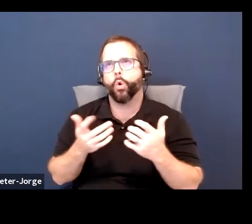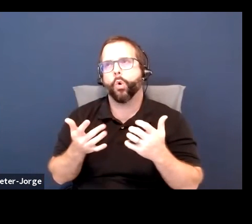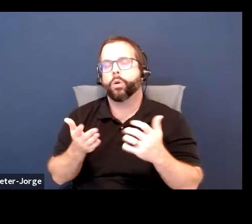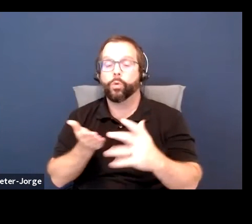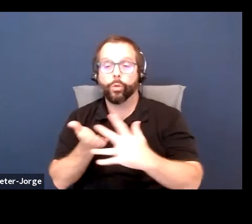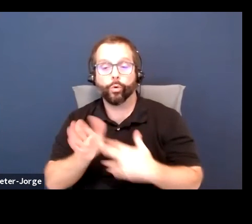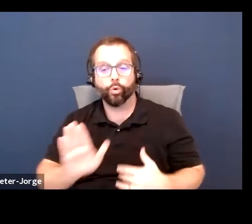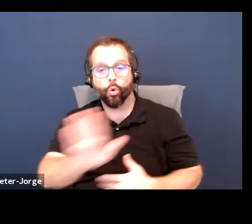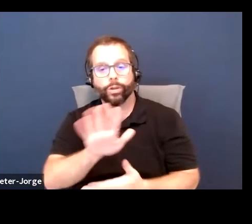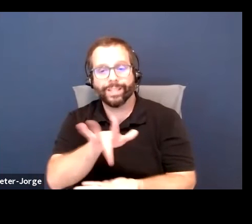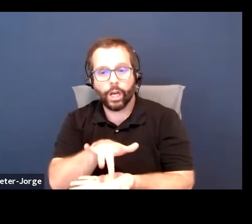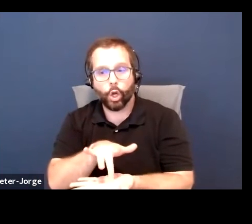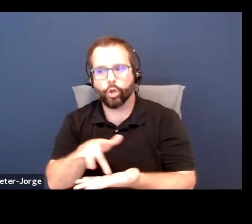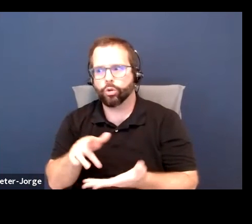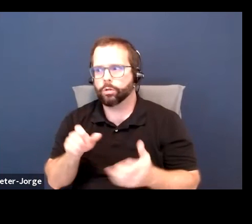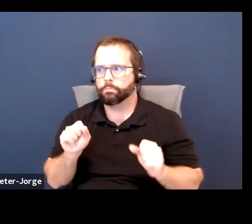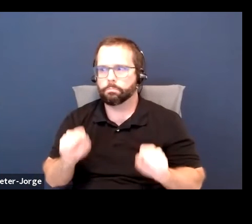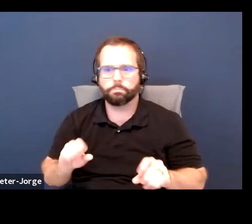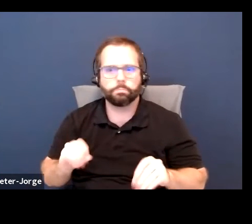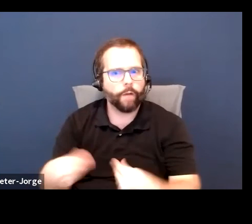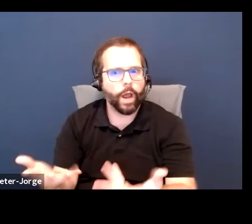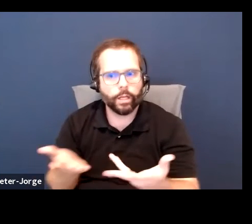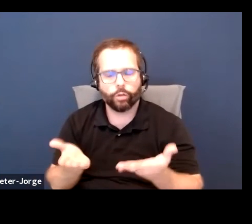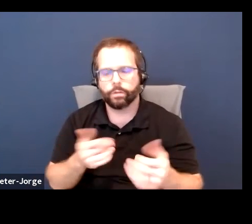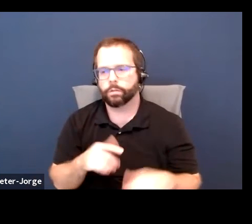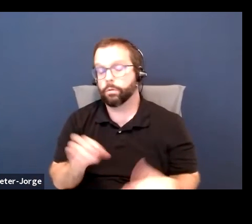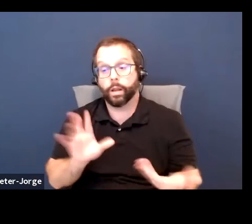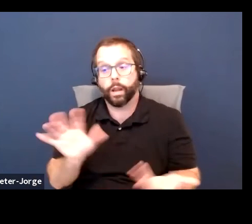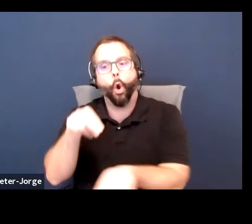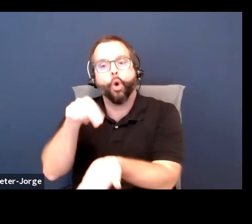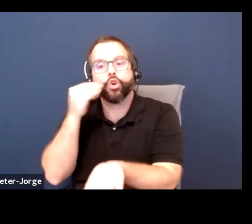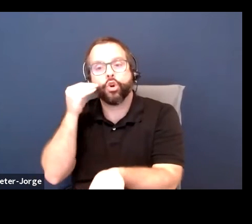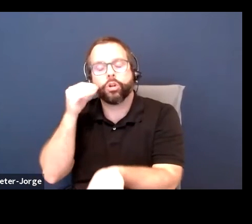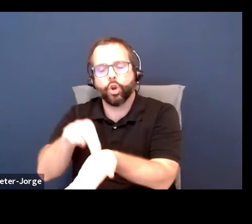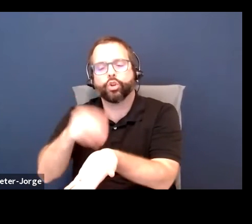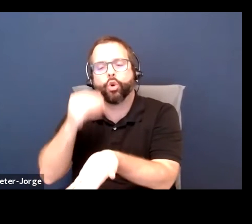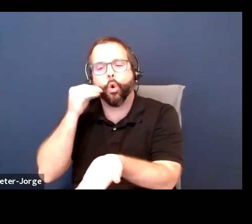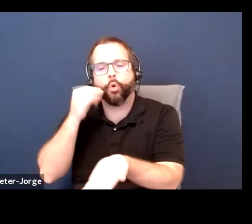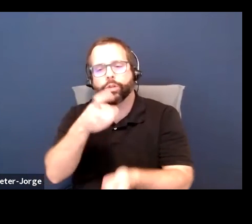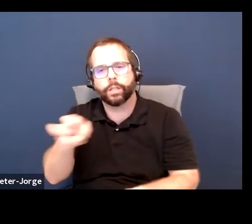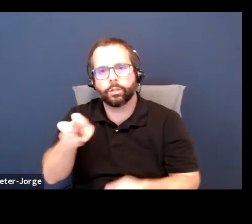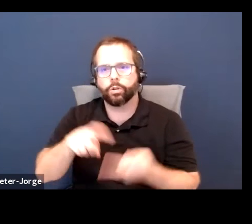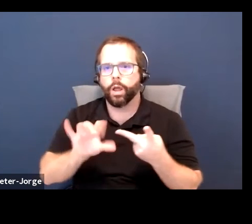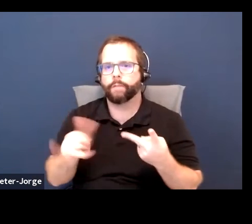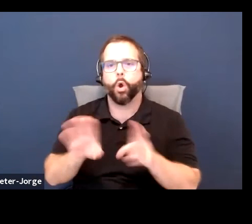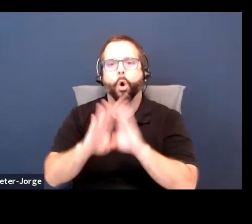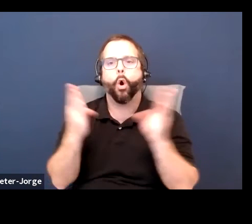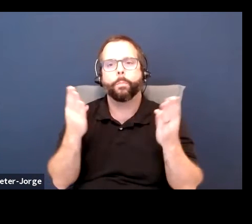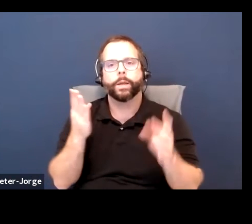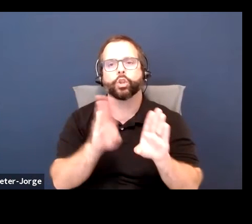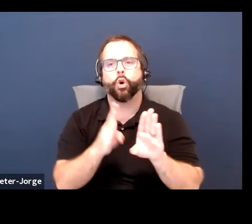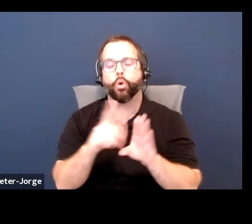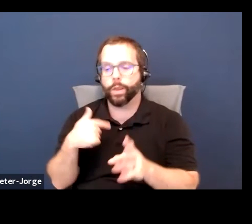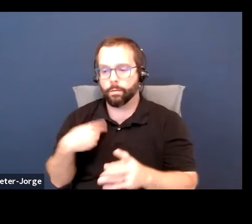home transition? We also have an Open Doors Fund where we will assist people with disabilities who are moving from an institution to